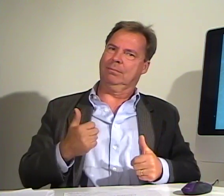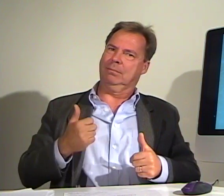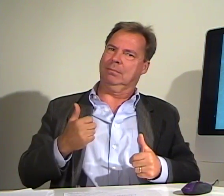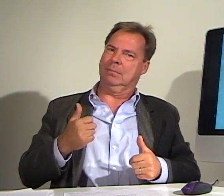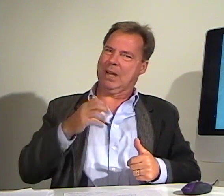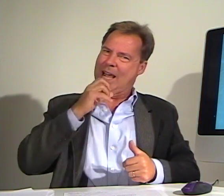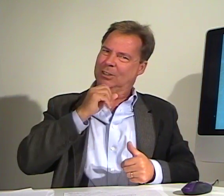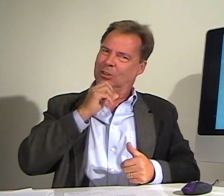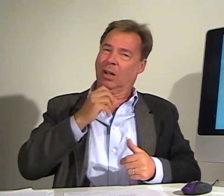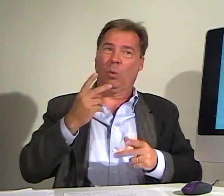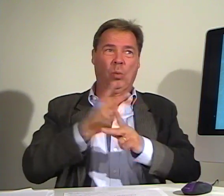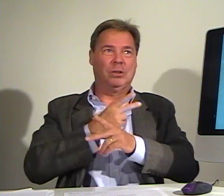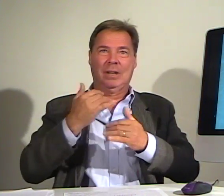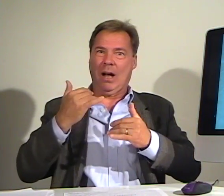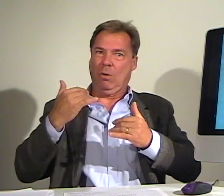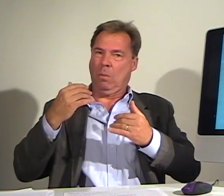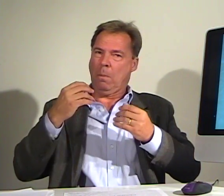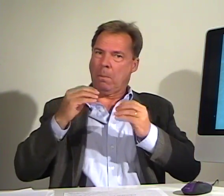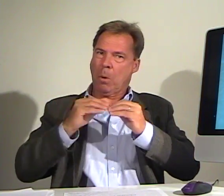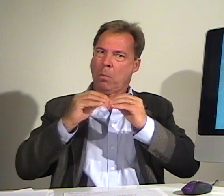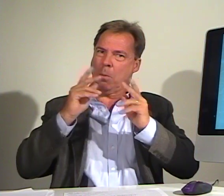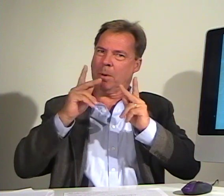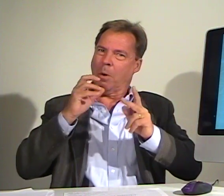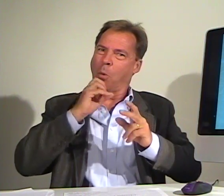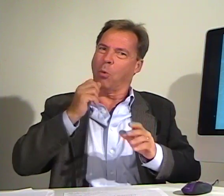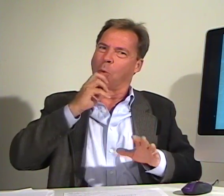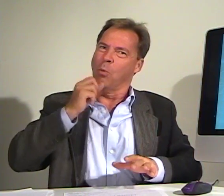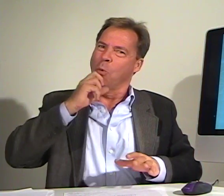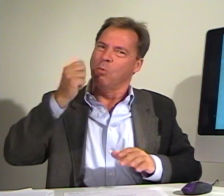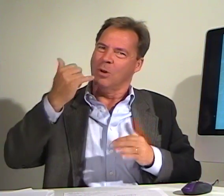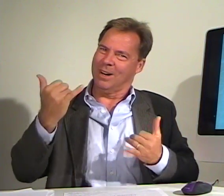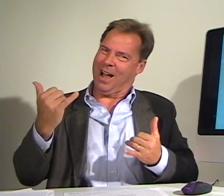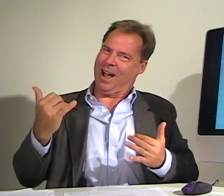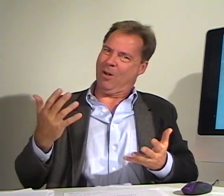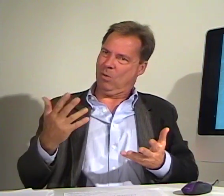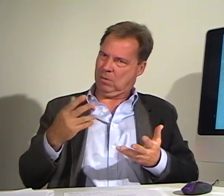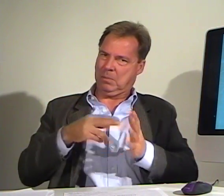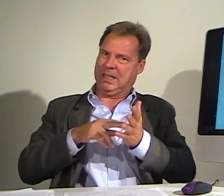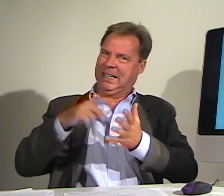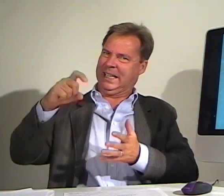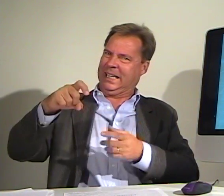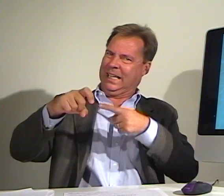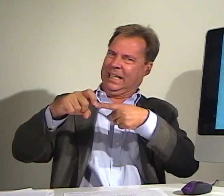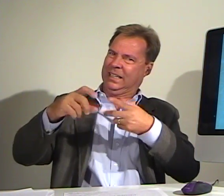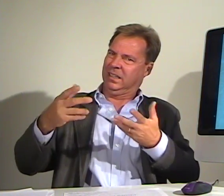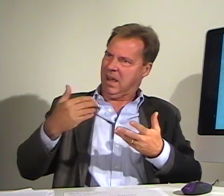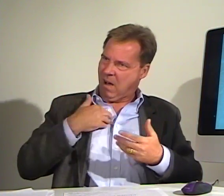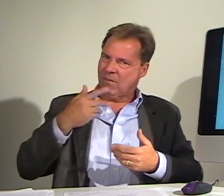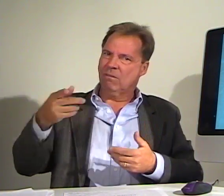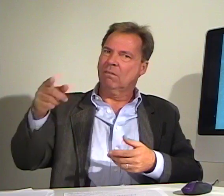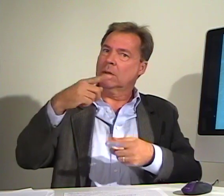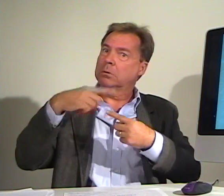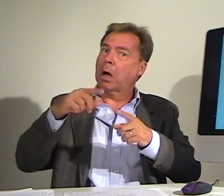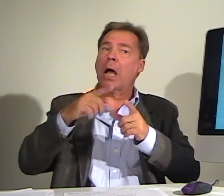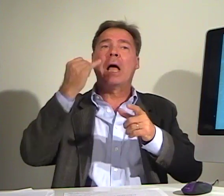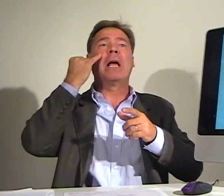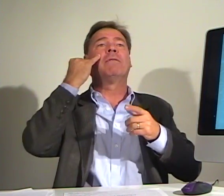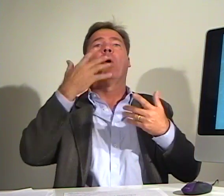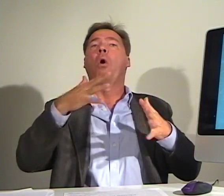of their hearing kind of disappearing. So we see more and more people living to be at an older age, and they